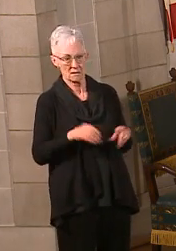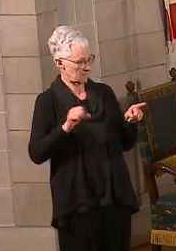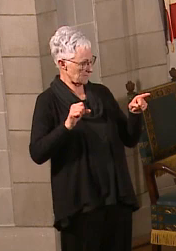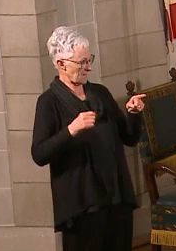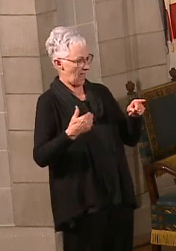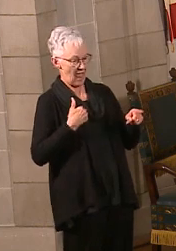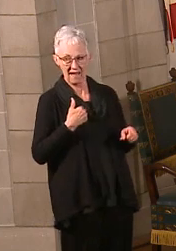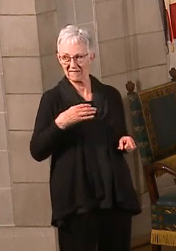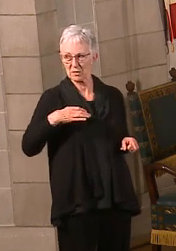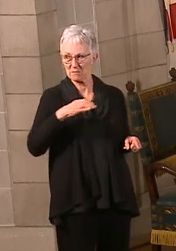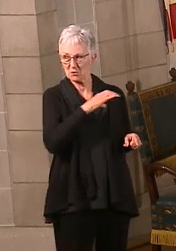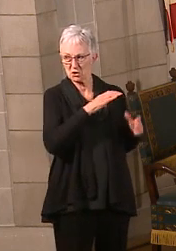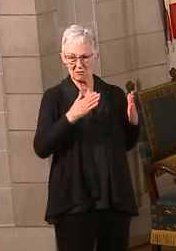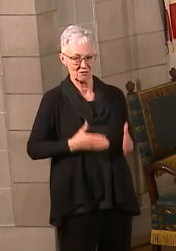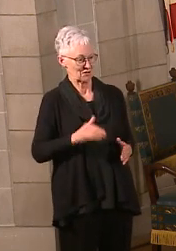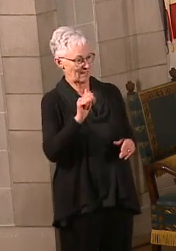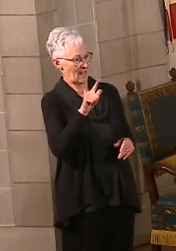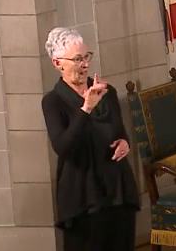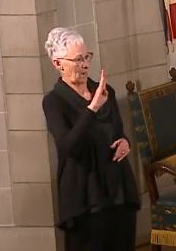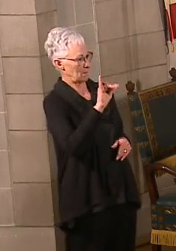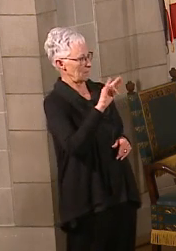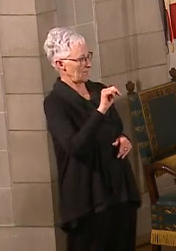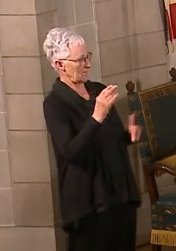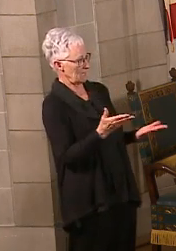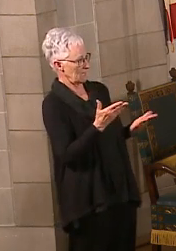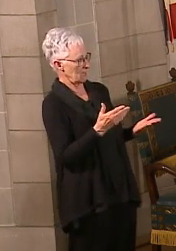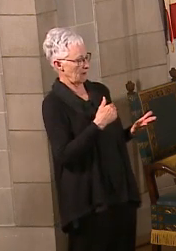to have Commissioner Albin here. We've got